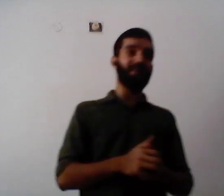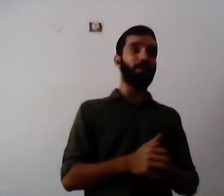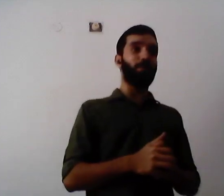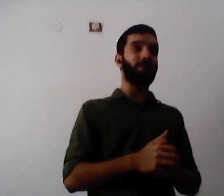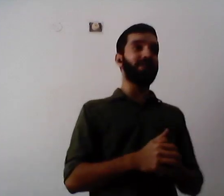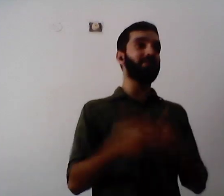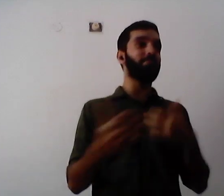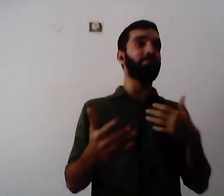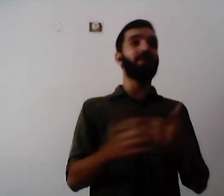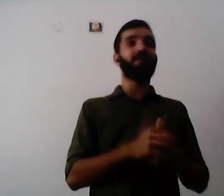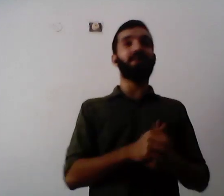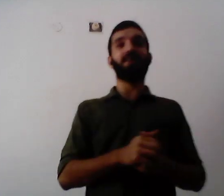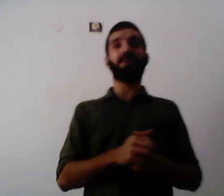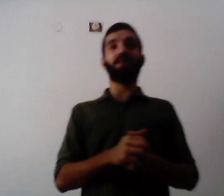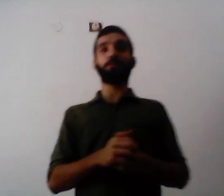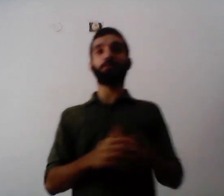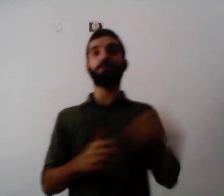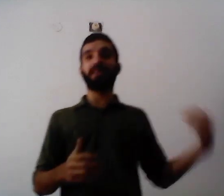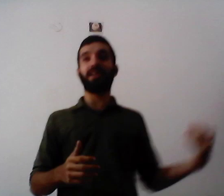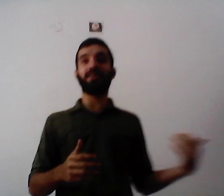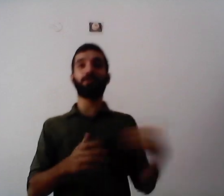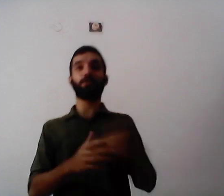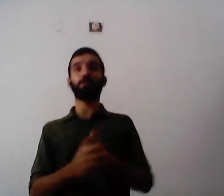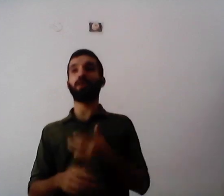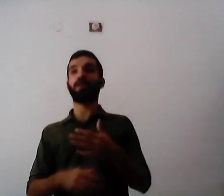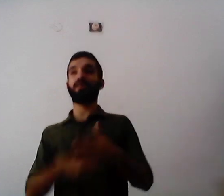All this due to this Henry's law, you are